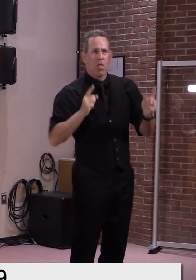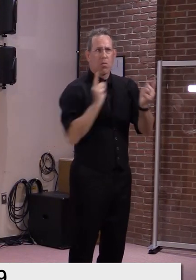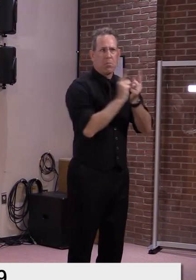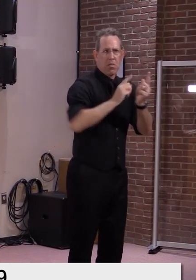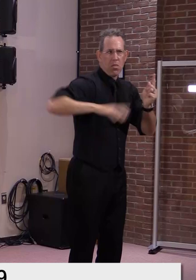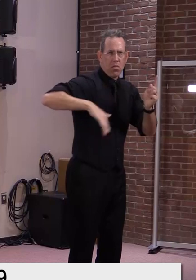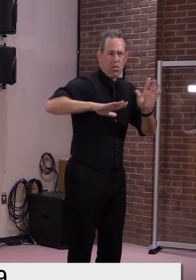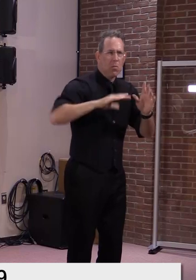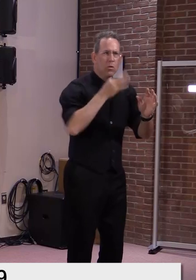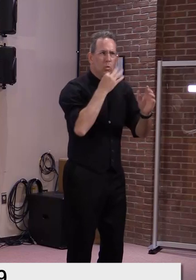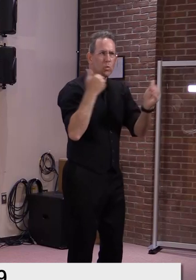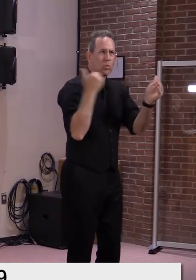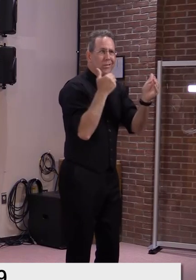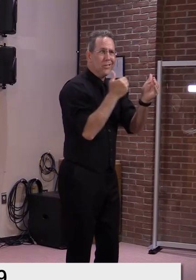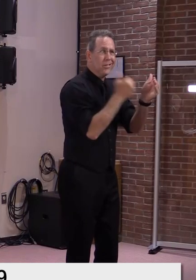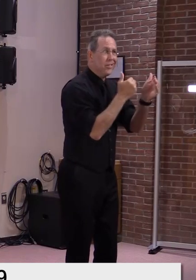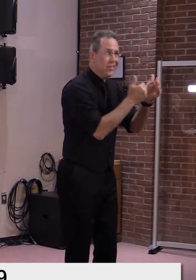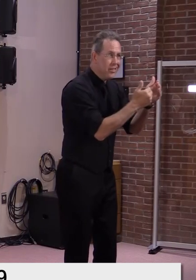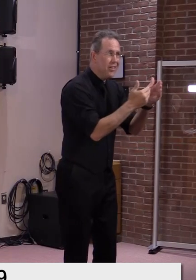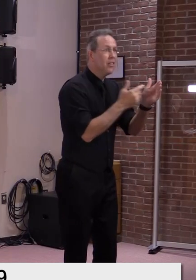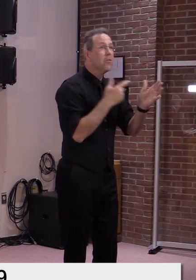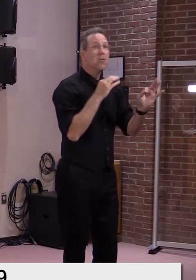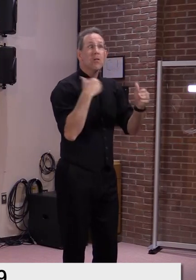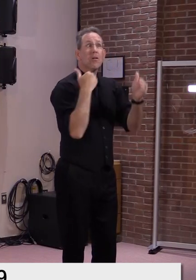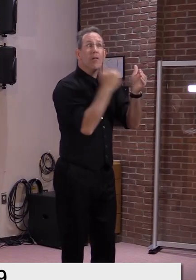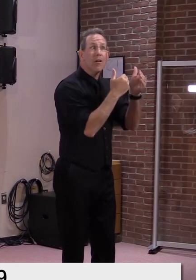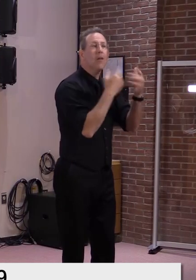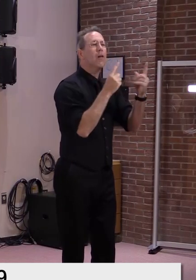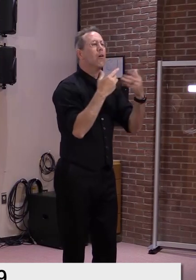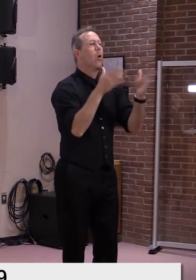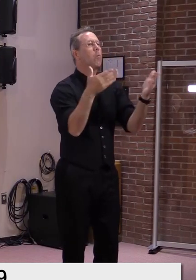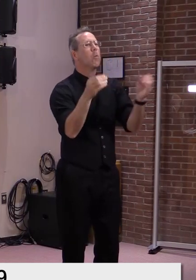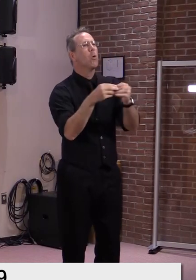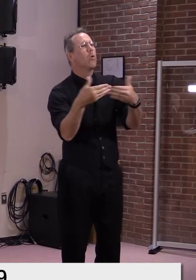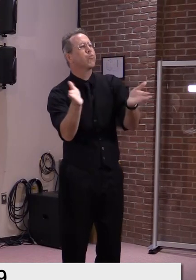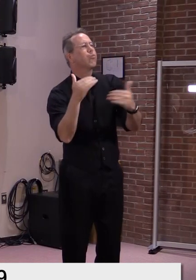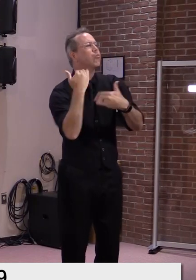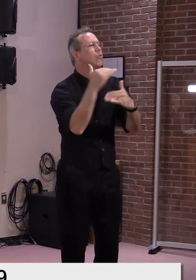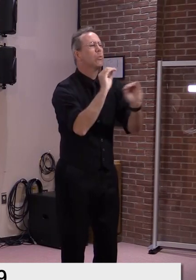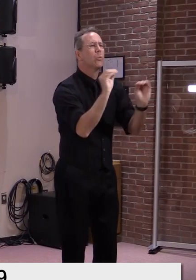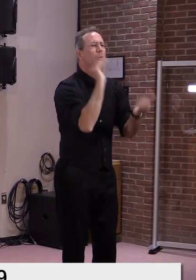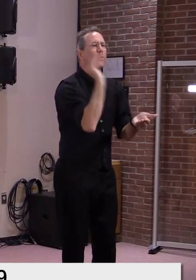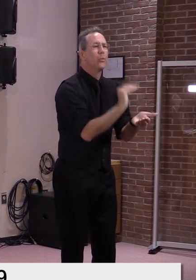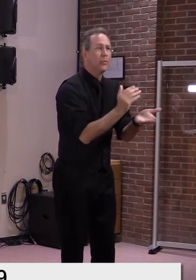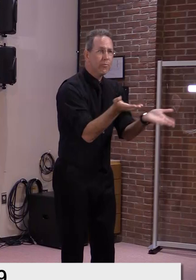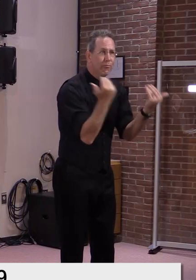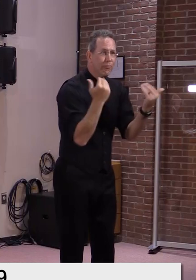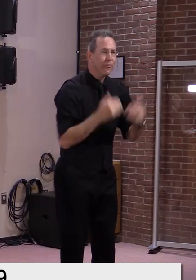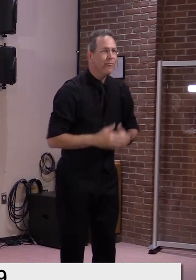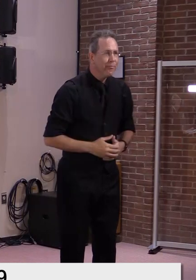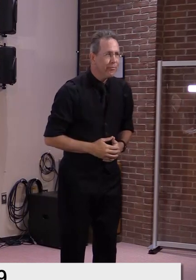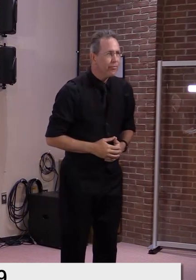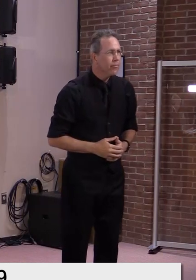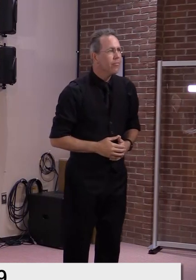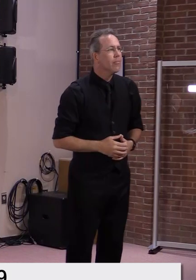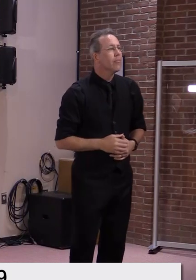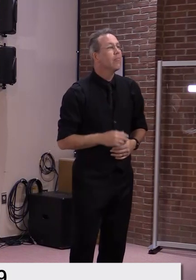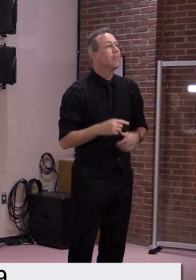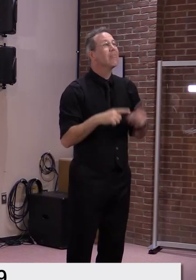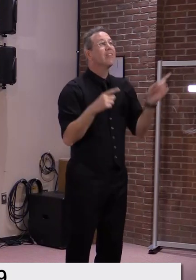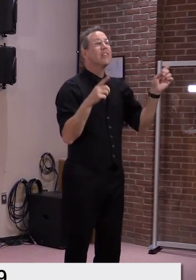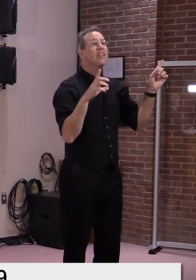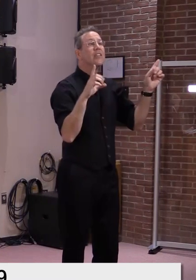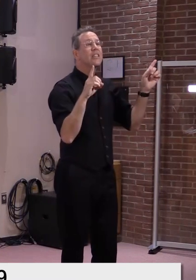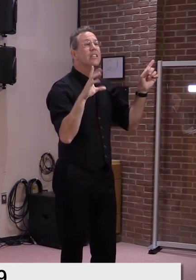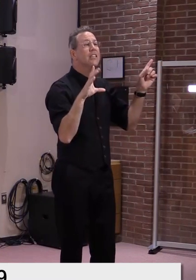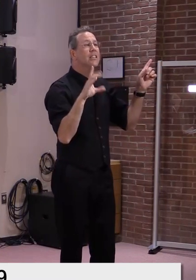lifted. We reported that according to the CDC, Vermont vaccinated 74.9% of the eligible